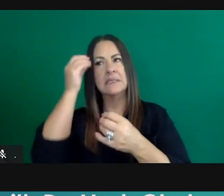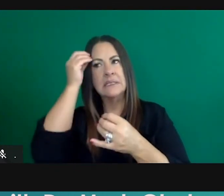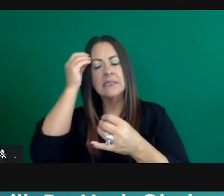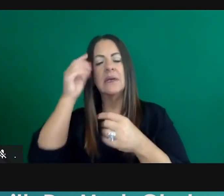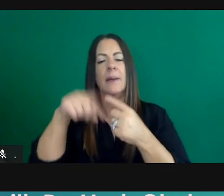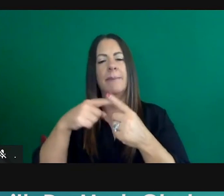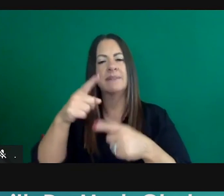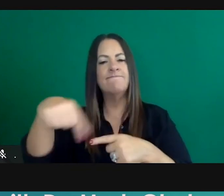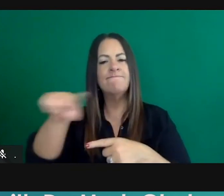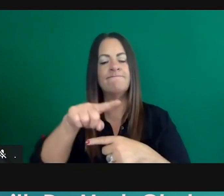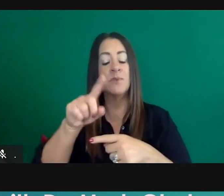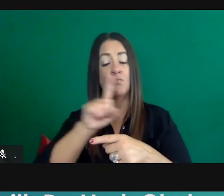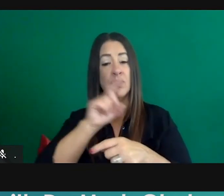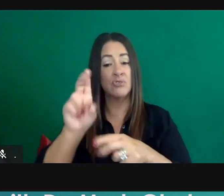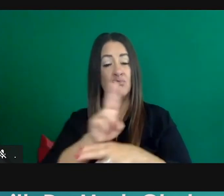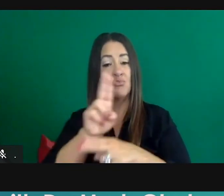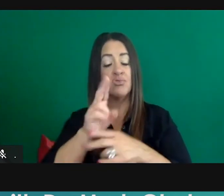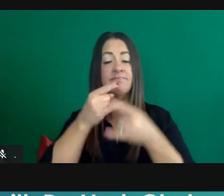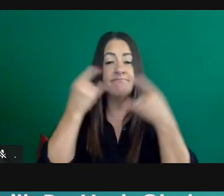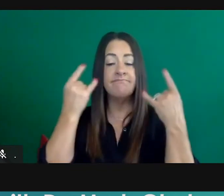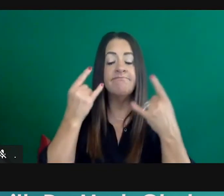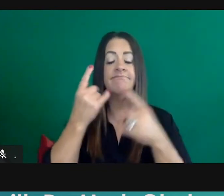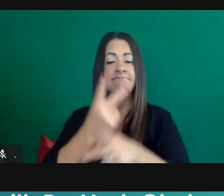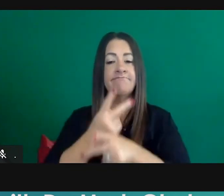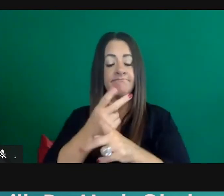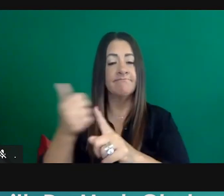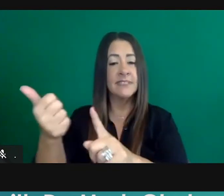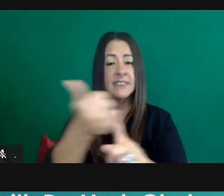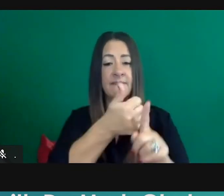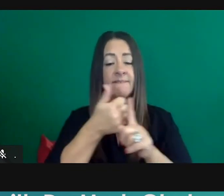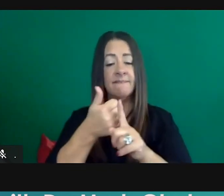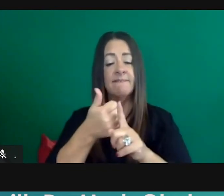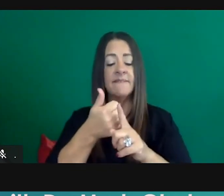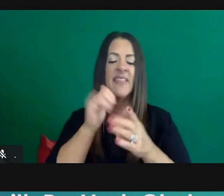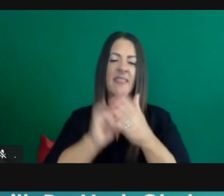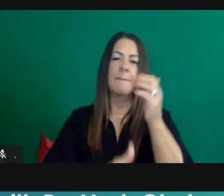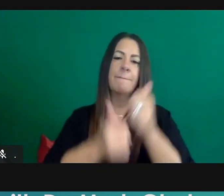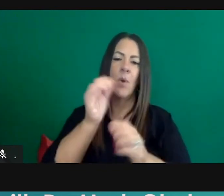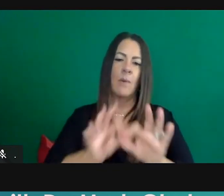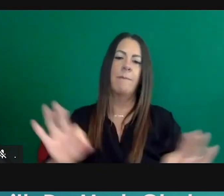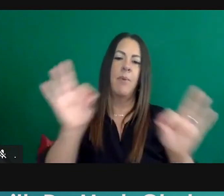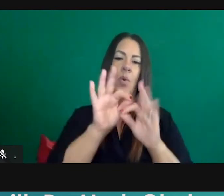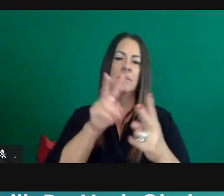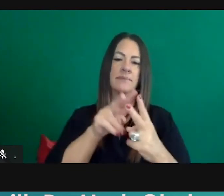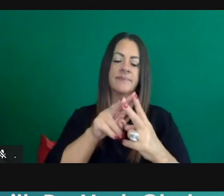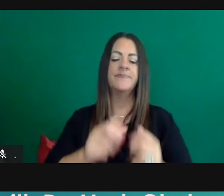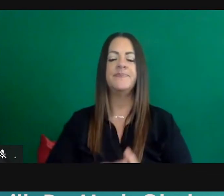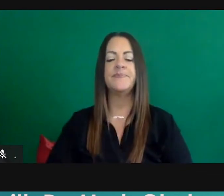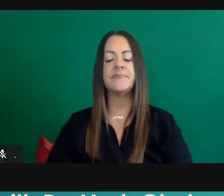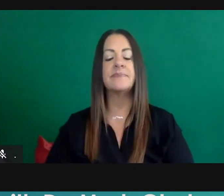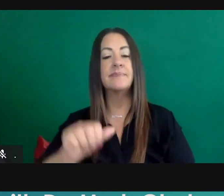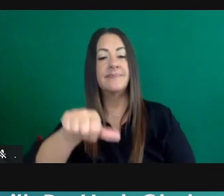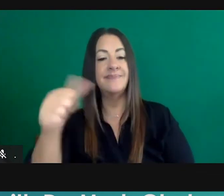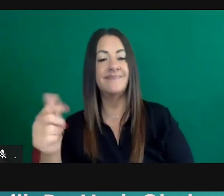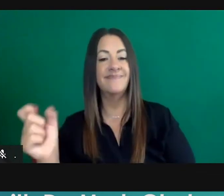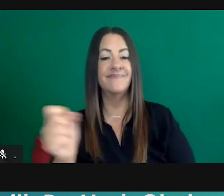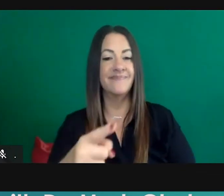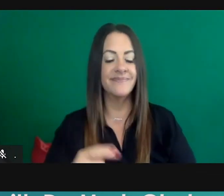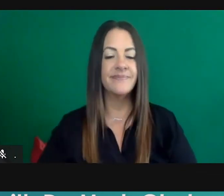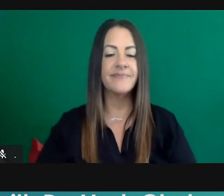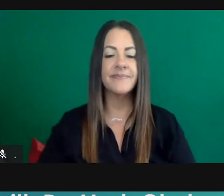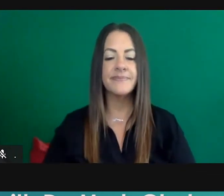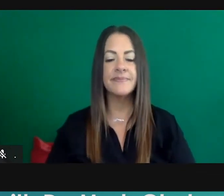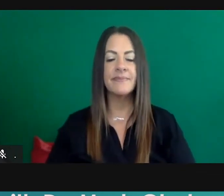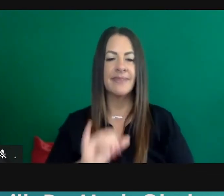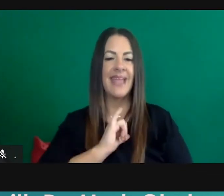that I think will be most important. Claudia Pechueta, KNX Radio. Hi, I have a couple